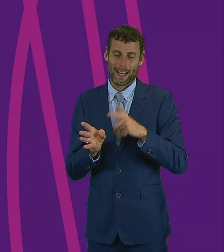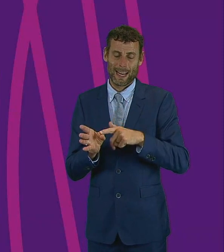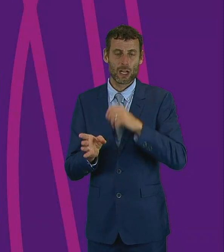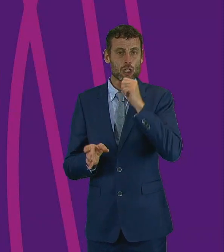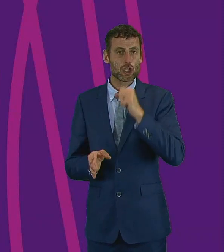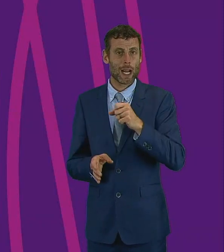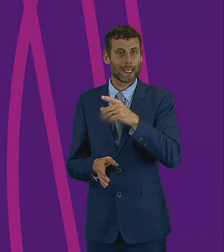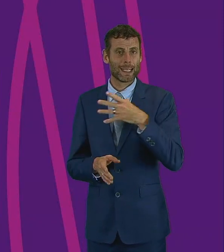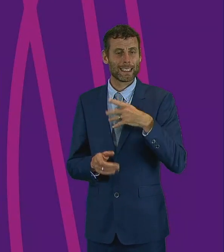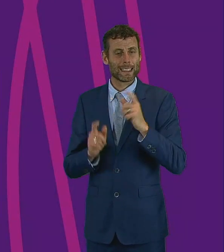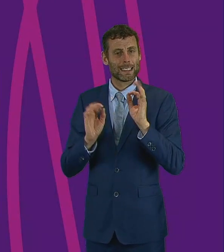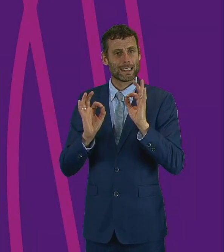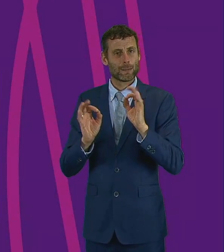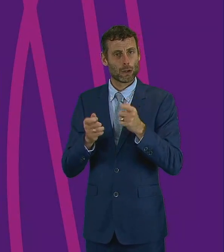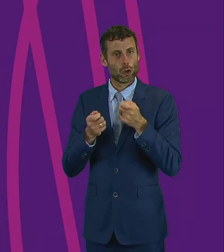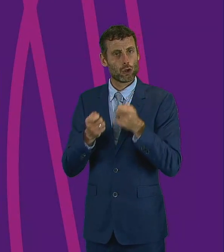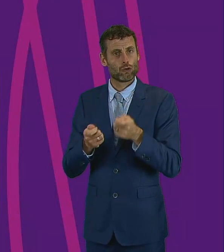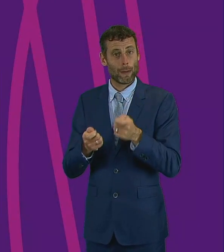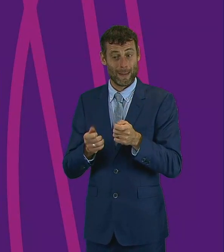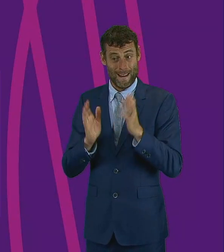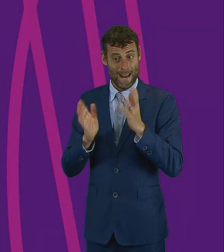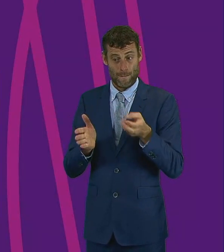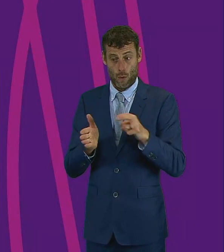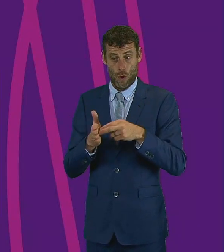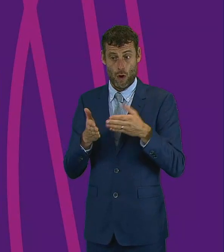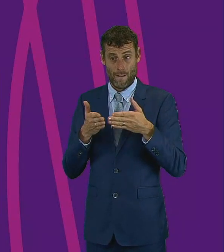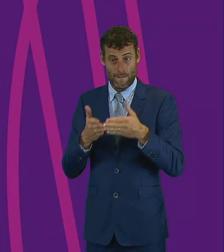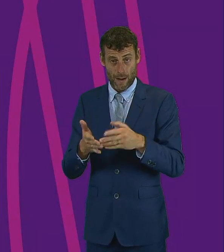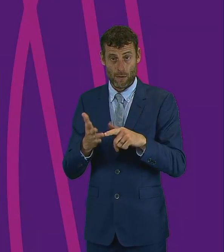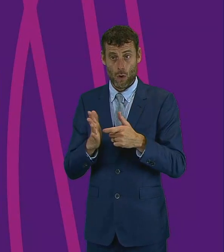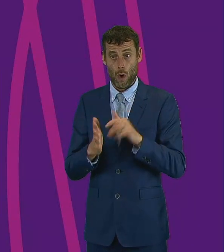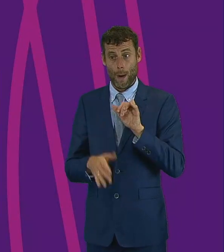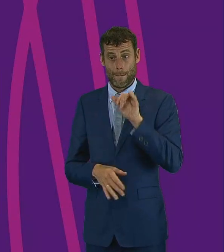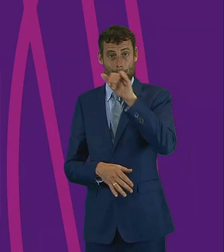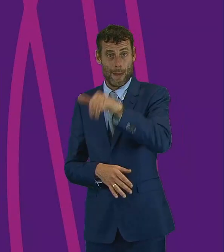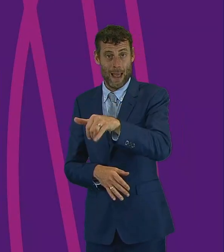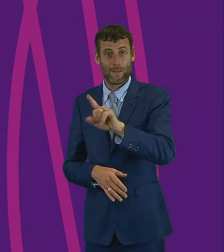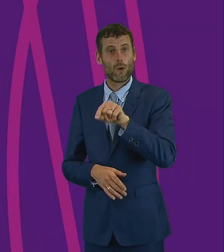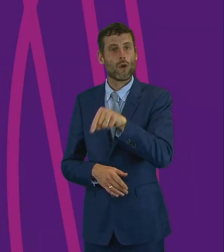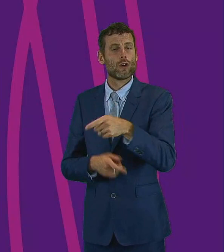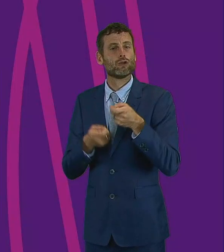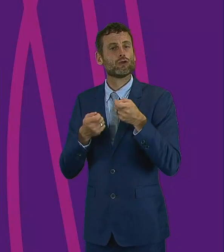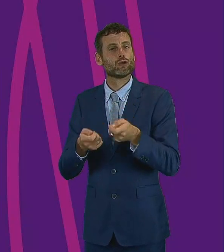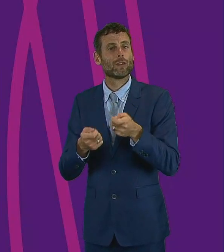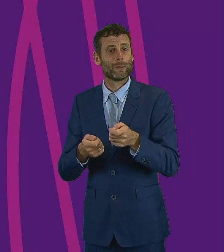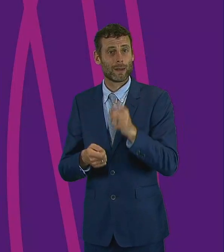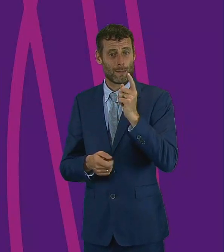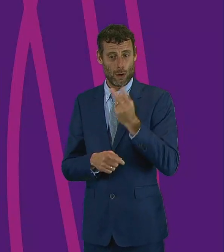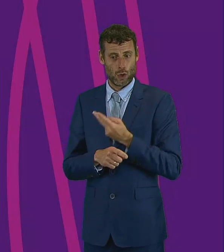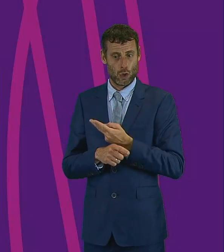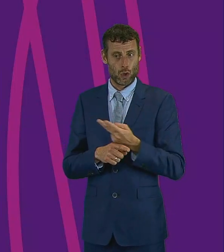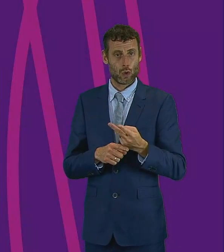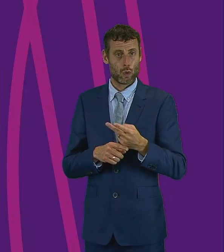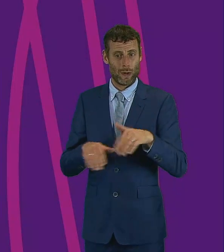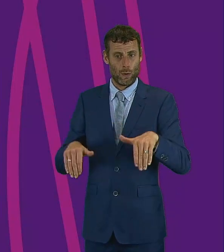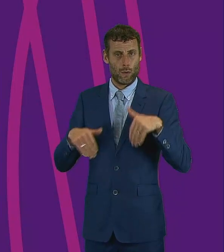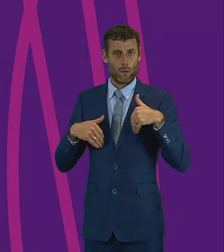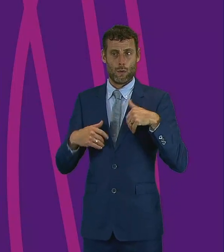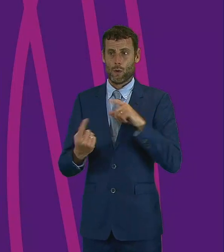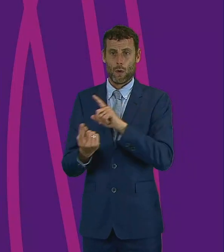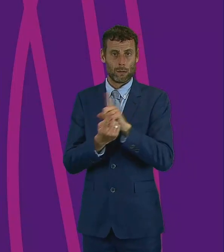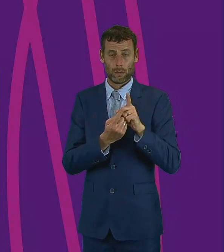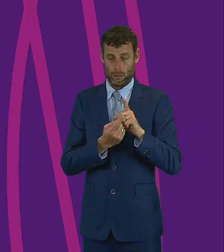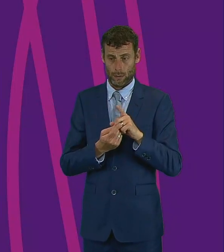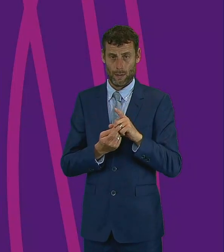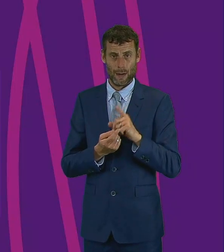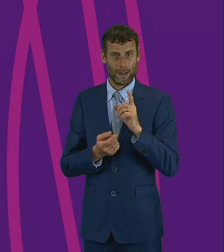on the Scottish mainland have to take a ferry or plane to get there. At present, therefore, the 2-week quarantine period prior to an operation effectively